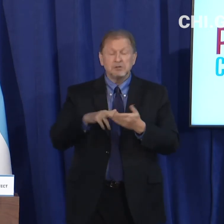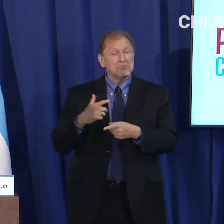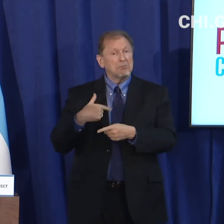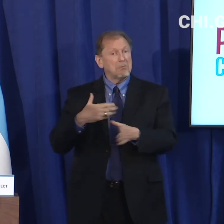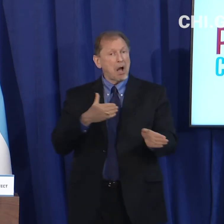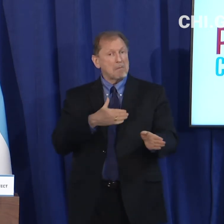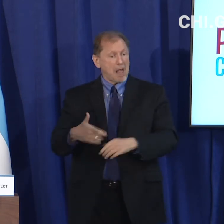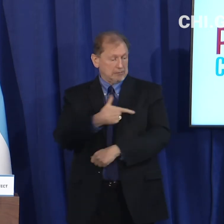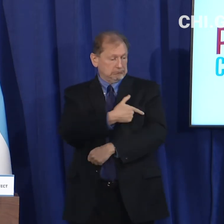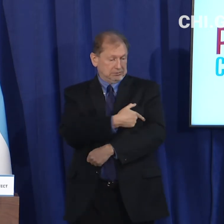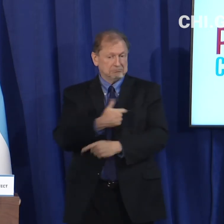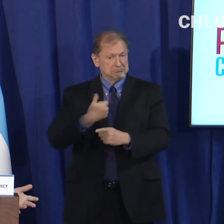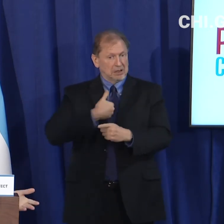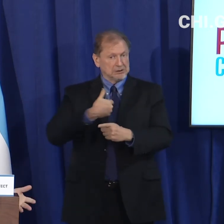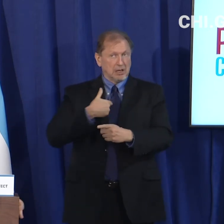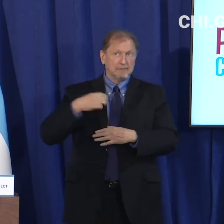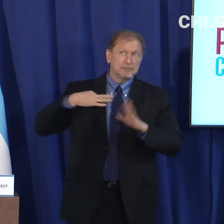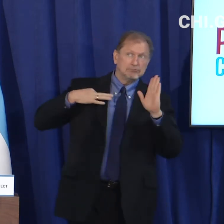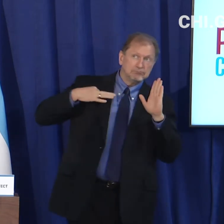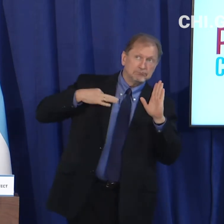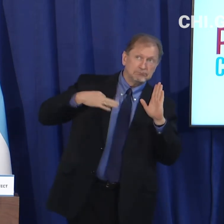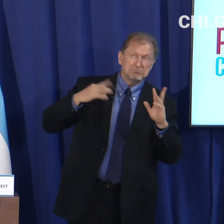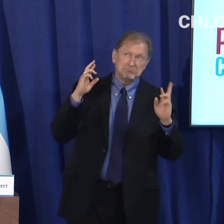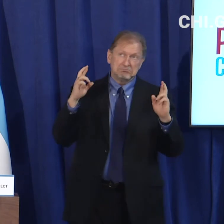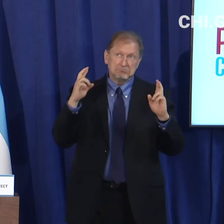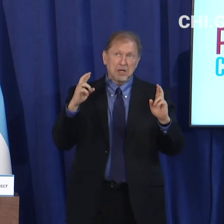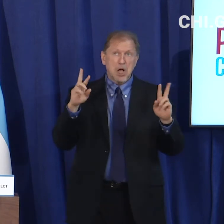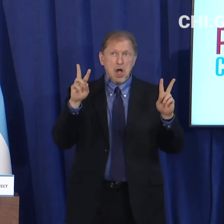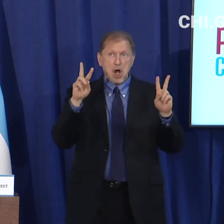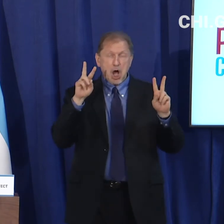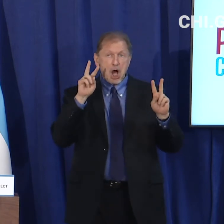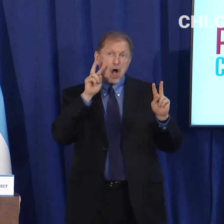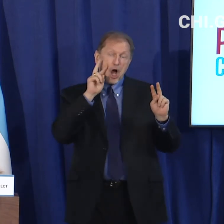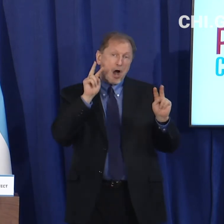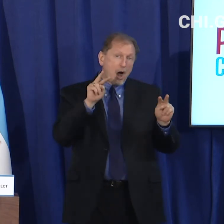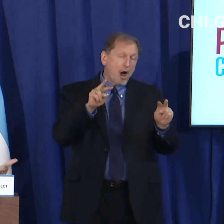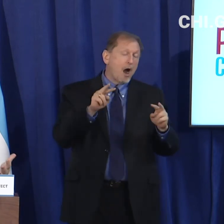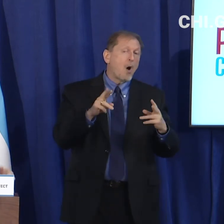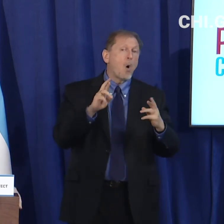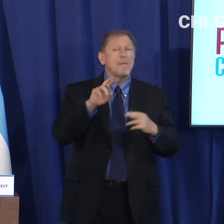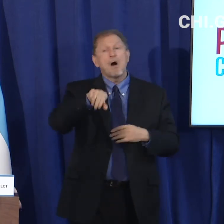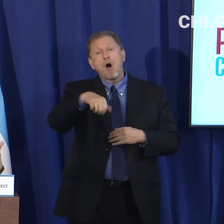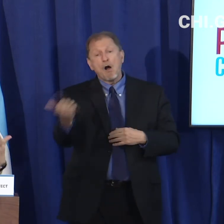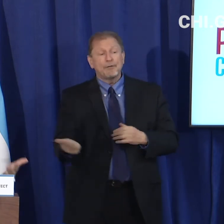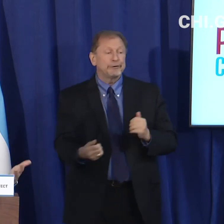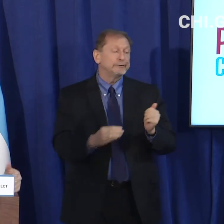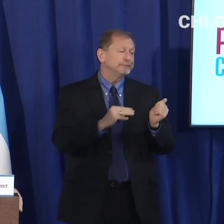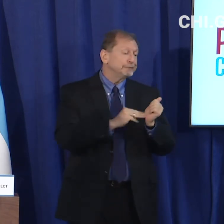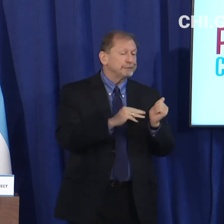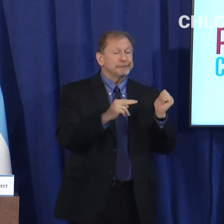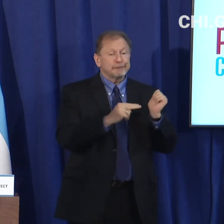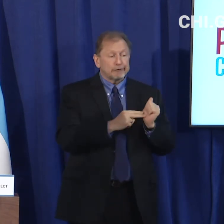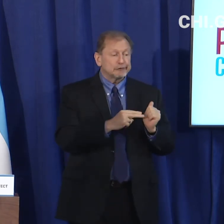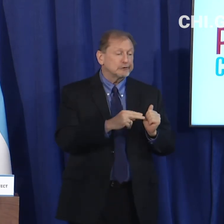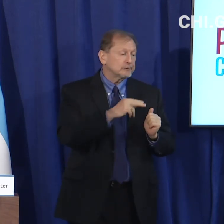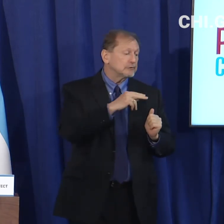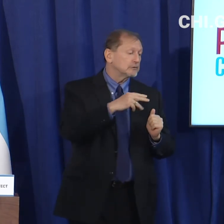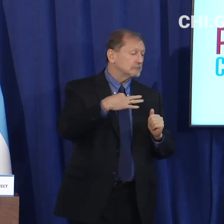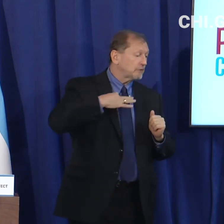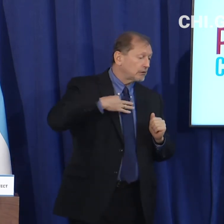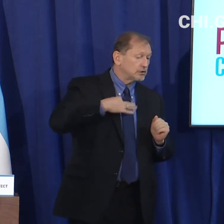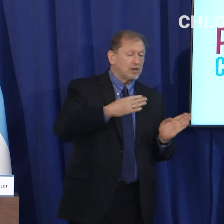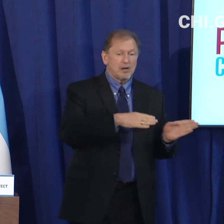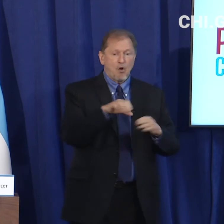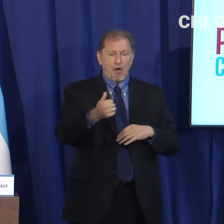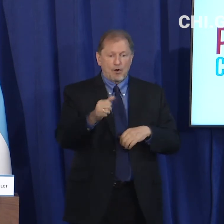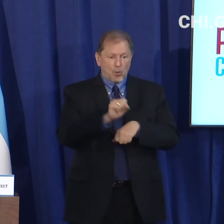myself very early. And I'm very hopeful that we'll see healthcare workers and others who are early available, and then essential workers really taking advantage